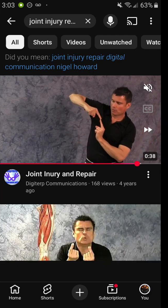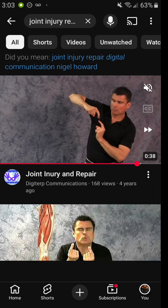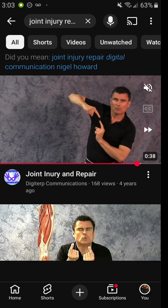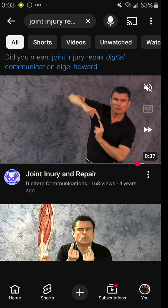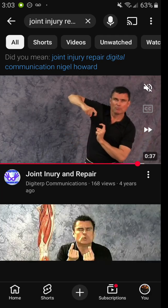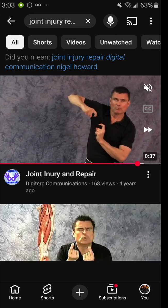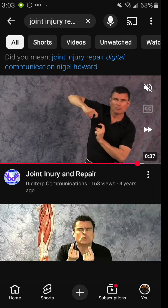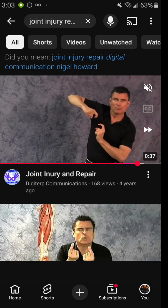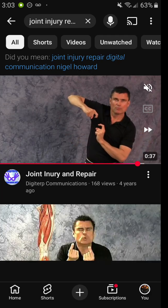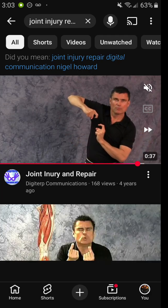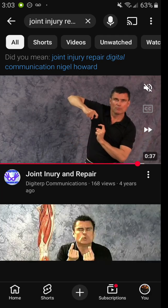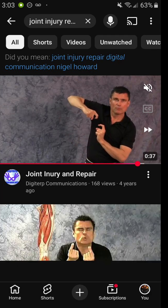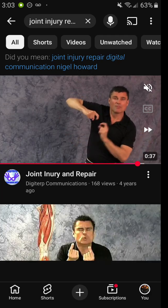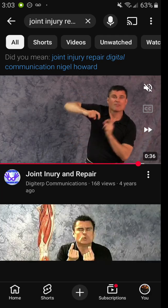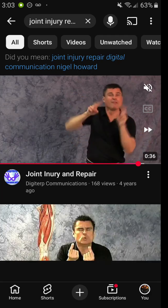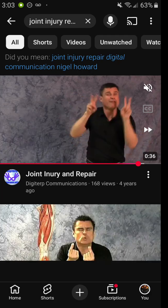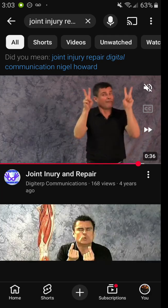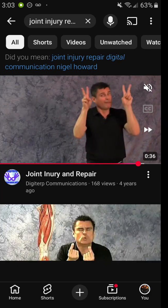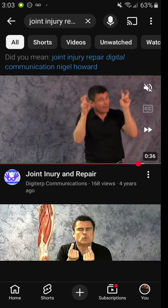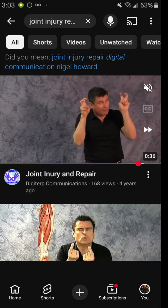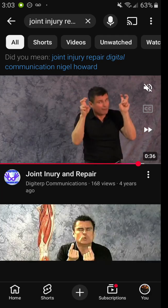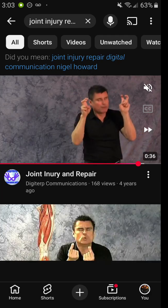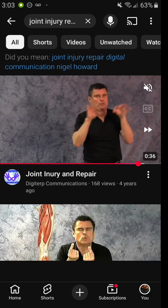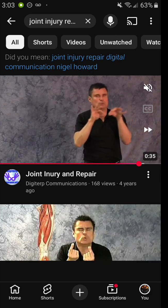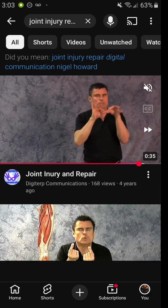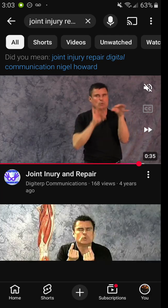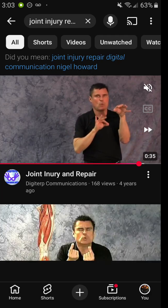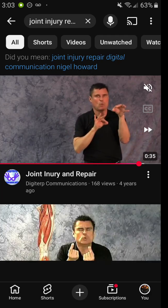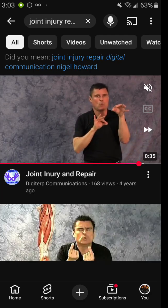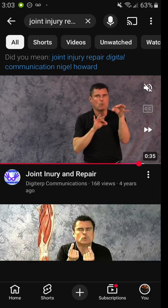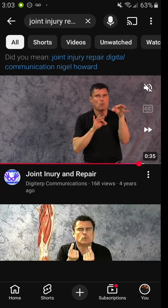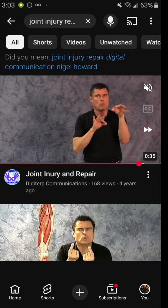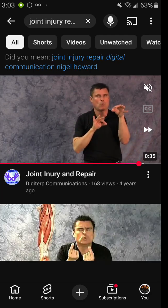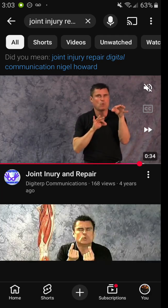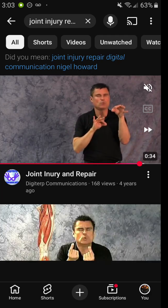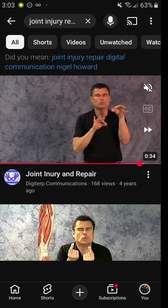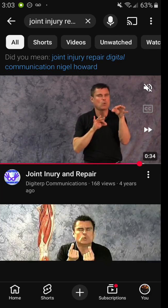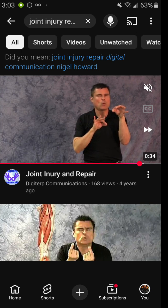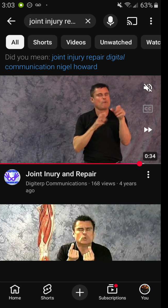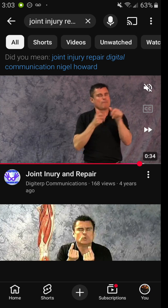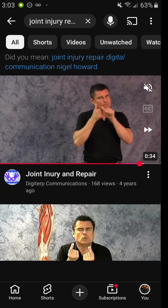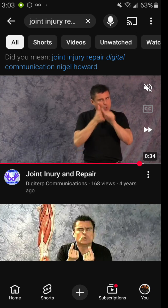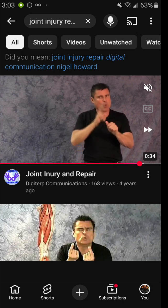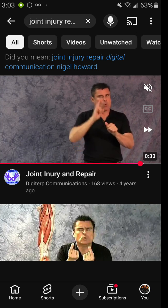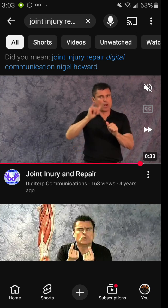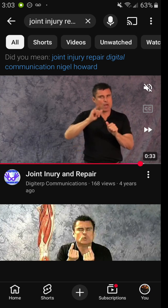how many of you just walked out?